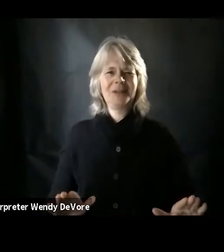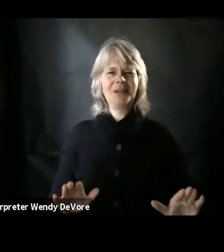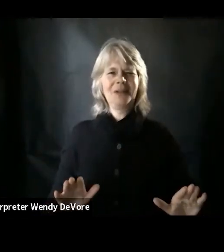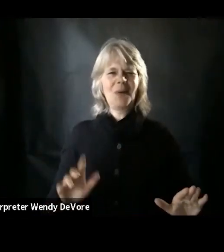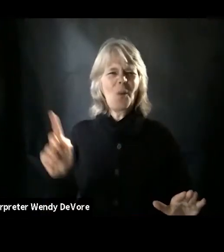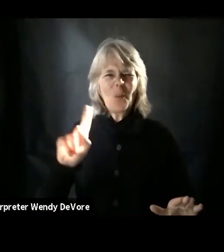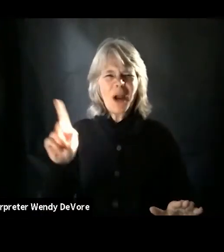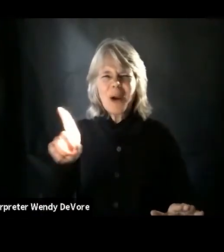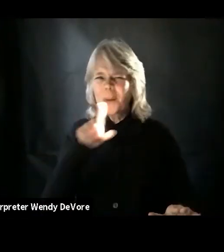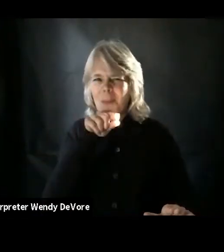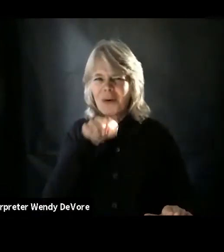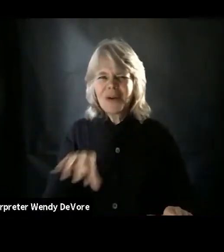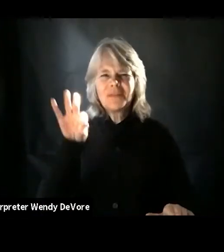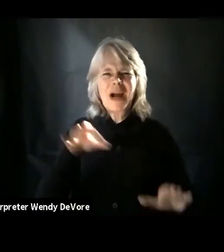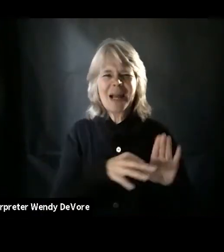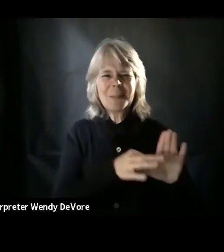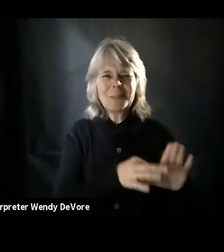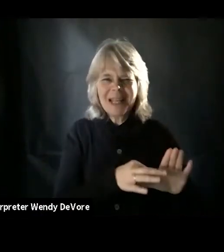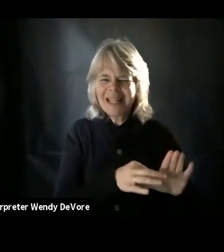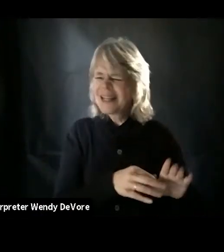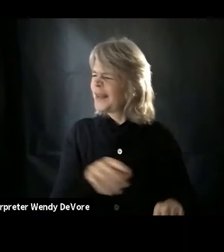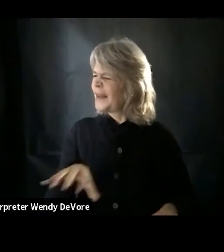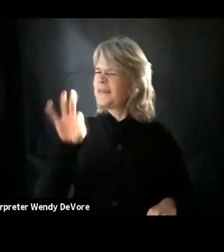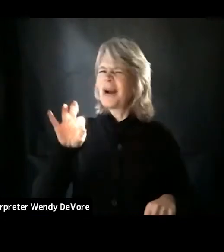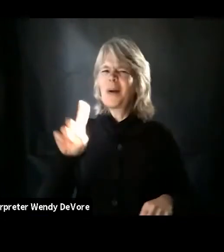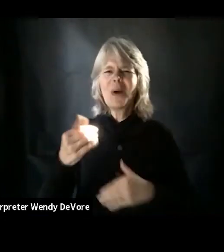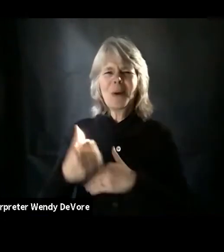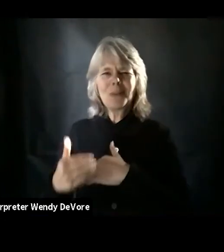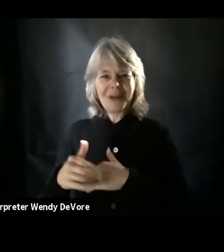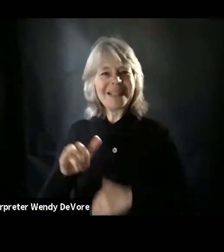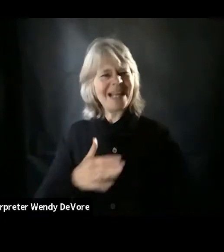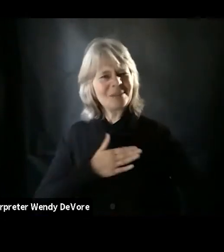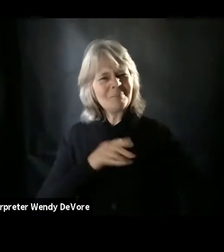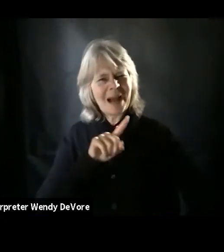meat and bread? This is a big question I have.